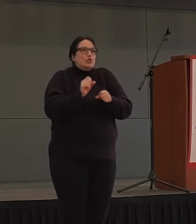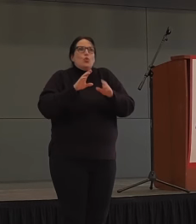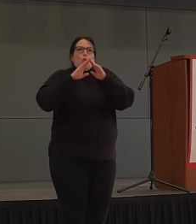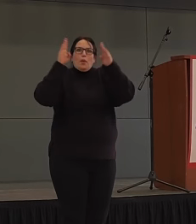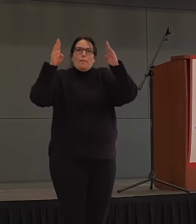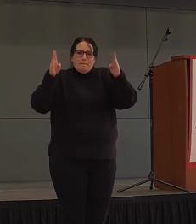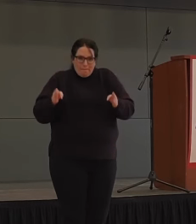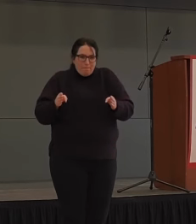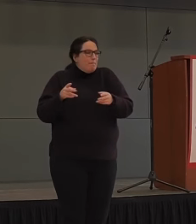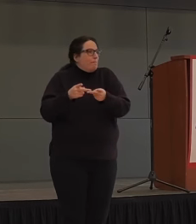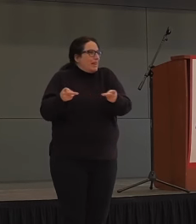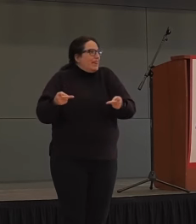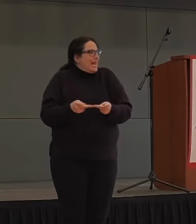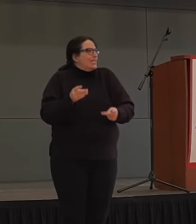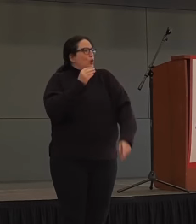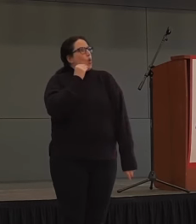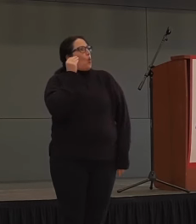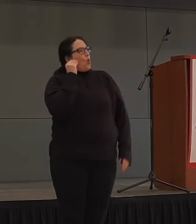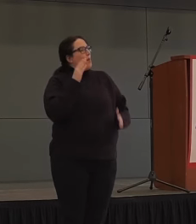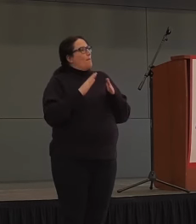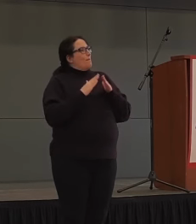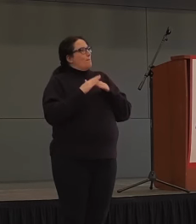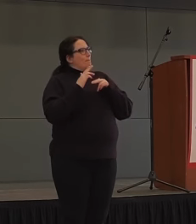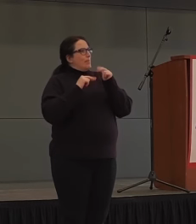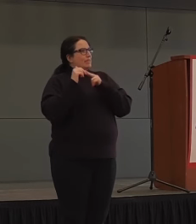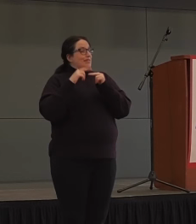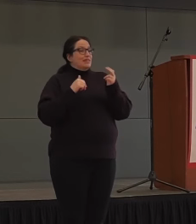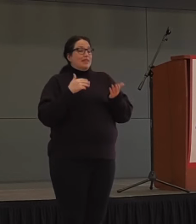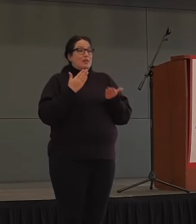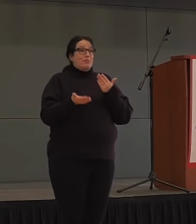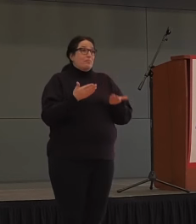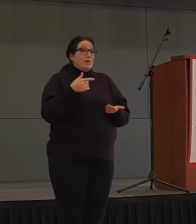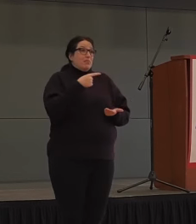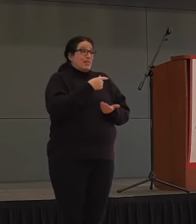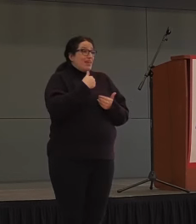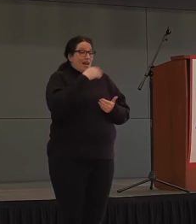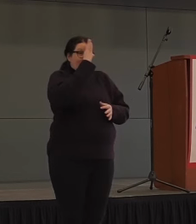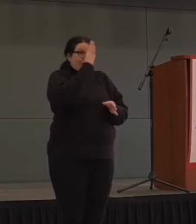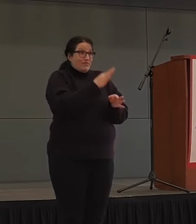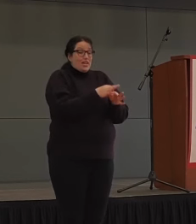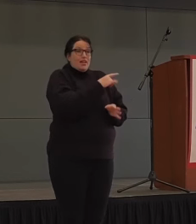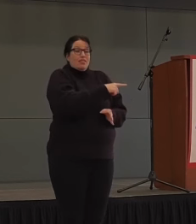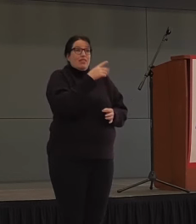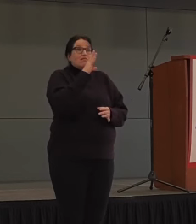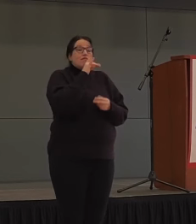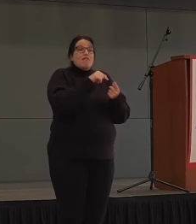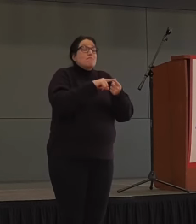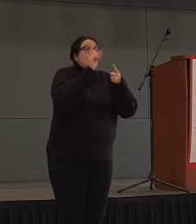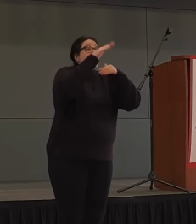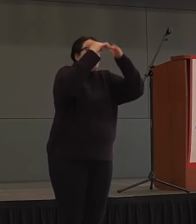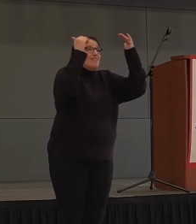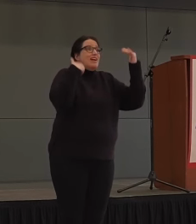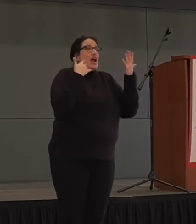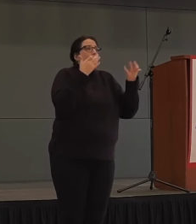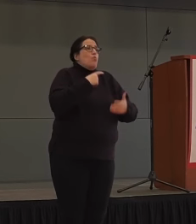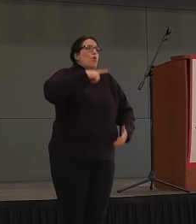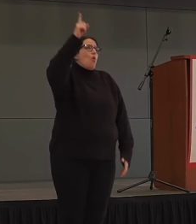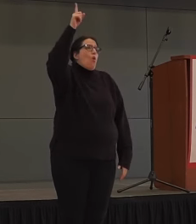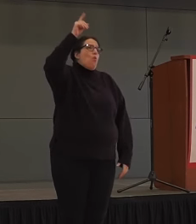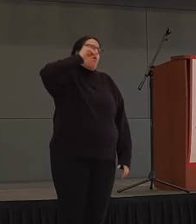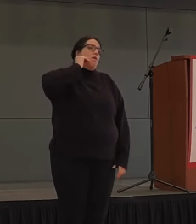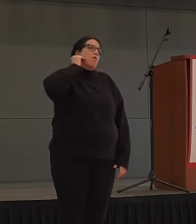be talking about, if they have a faith experience, they may be talking about heaven. So I want to end with